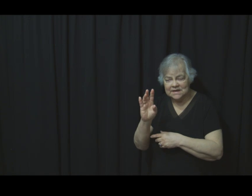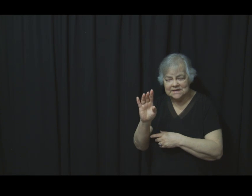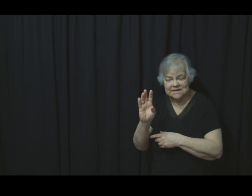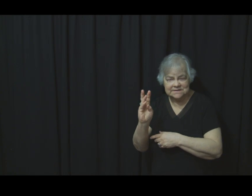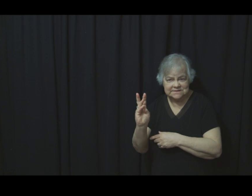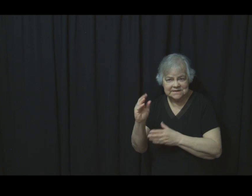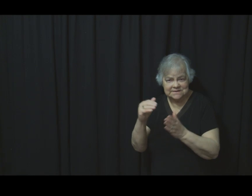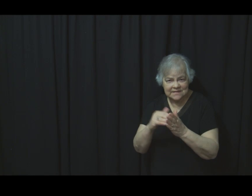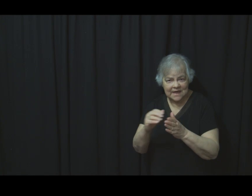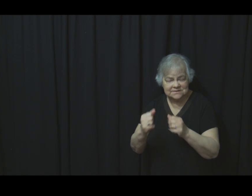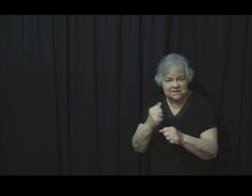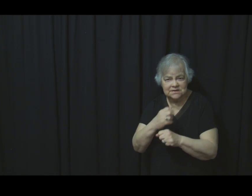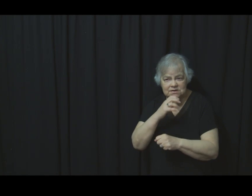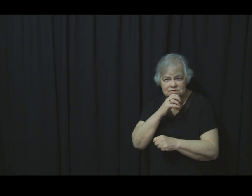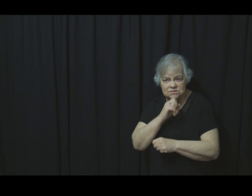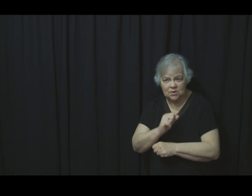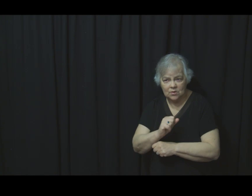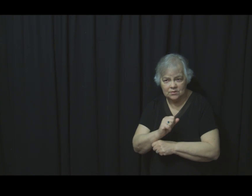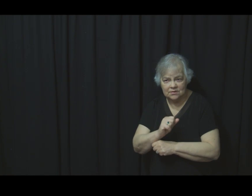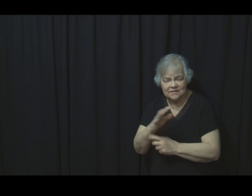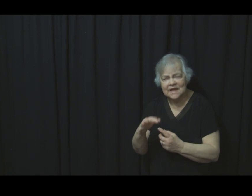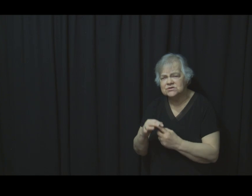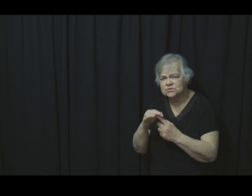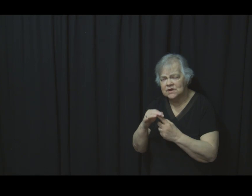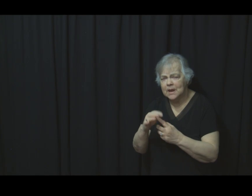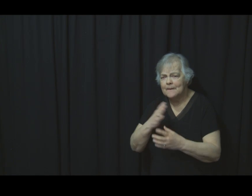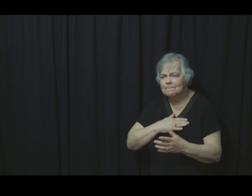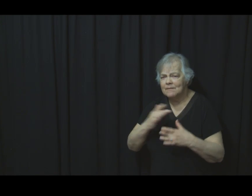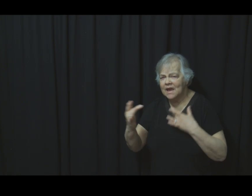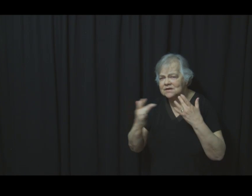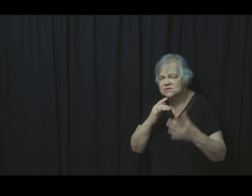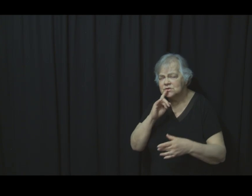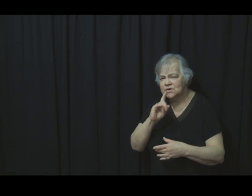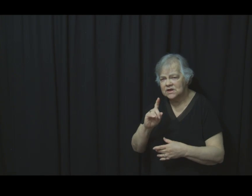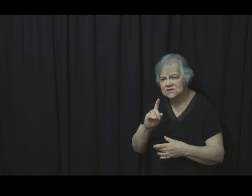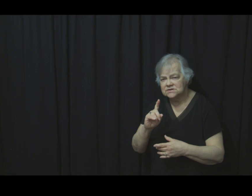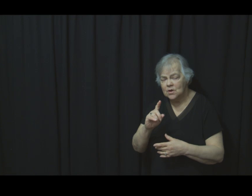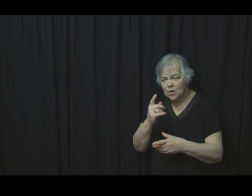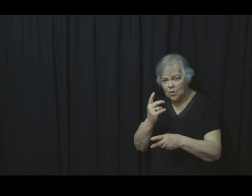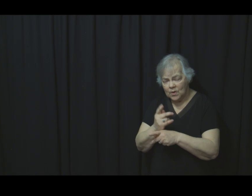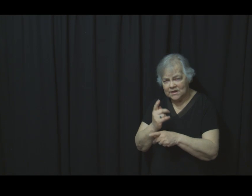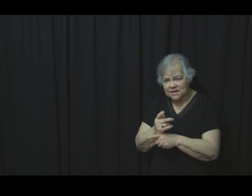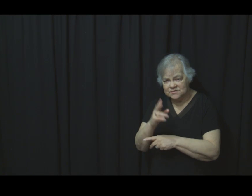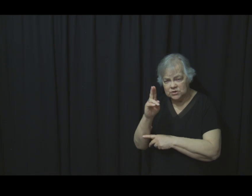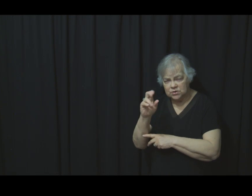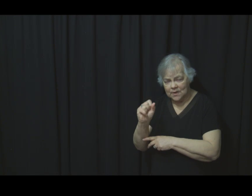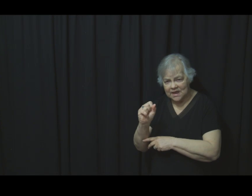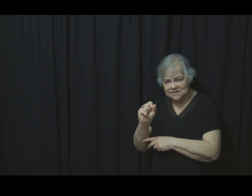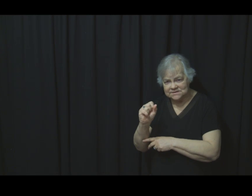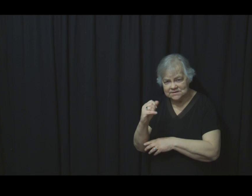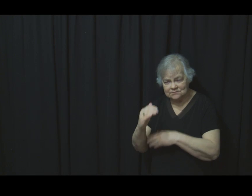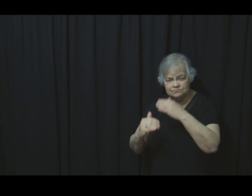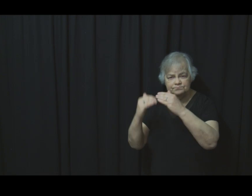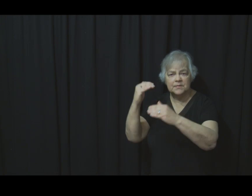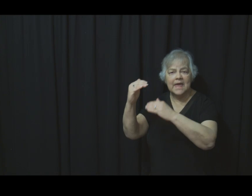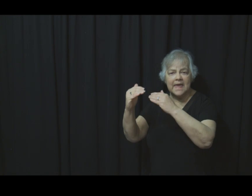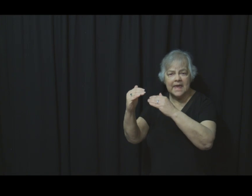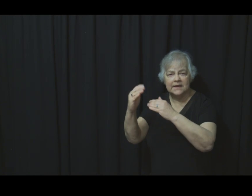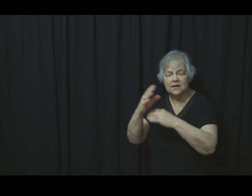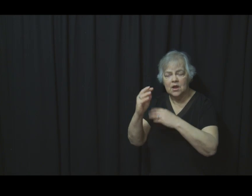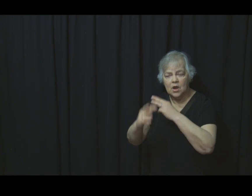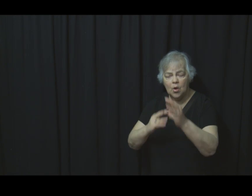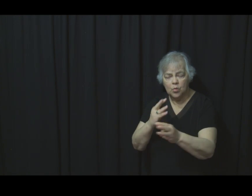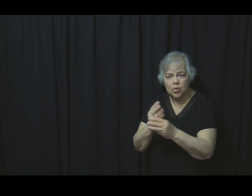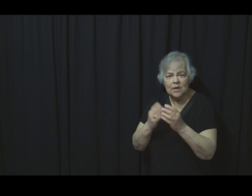unique. And here's my concern. What keeps the United States ahead, what makes the United States a world